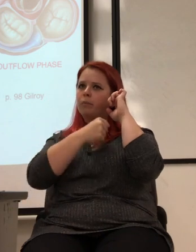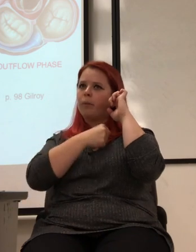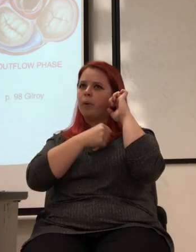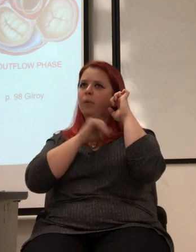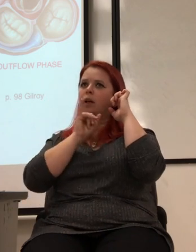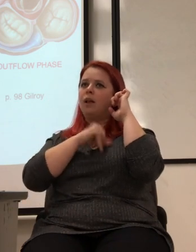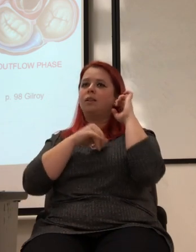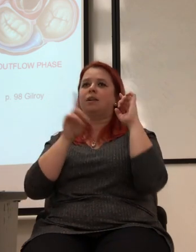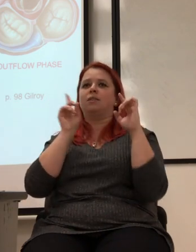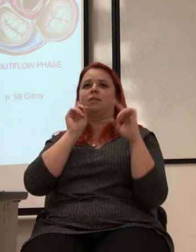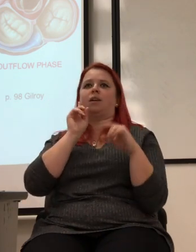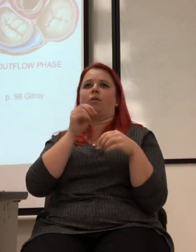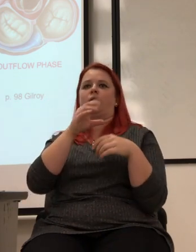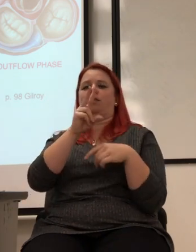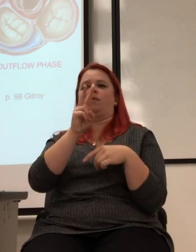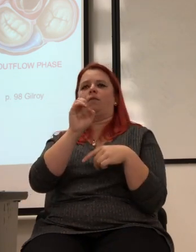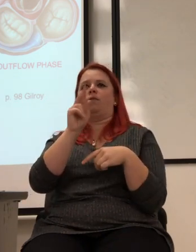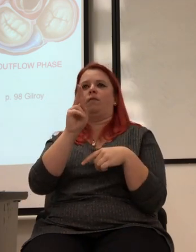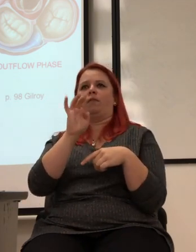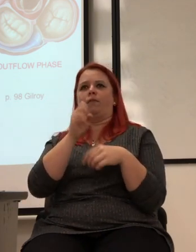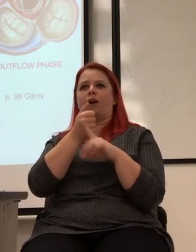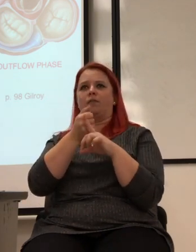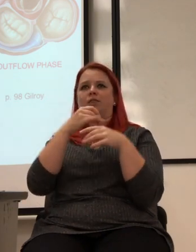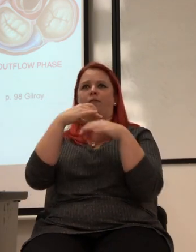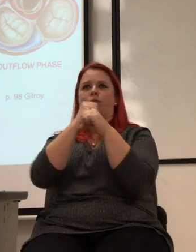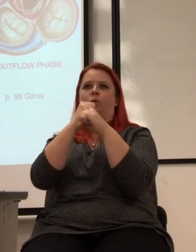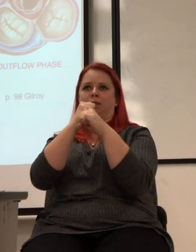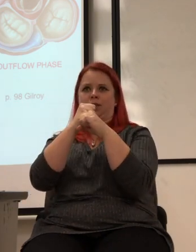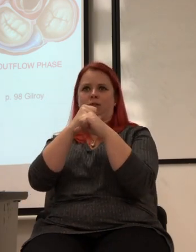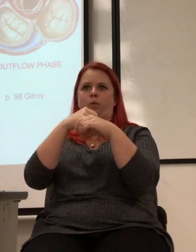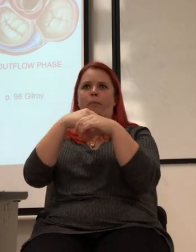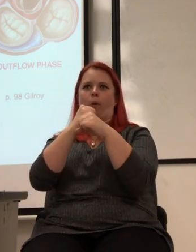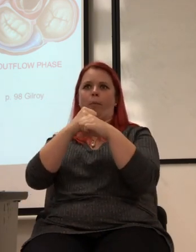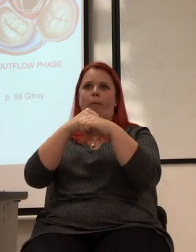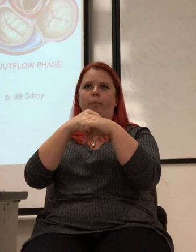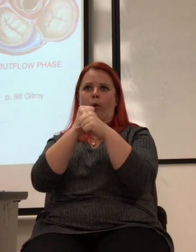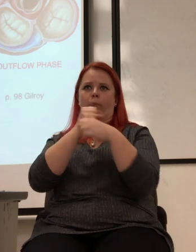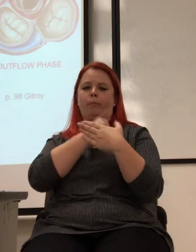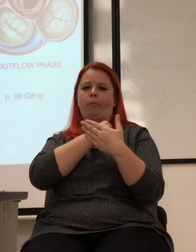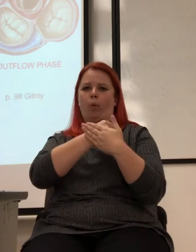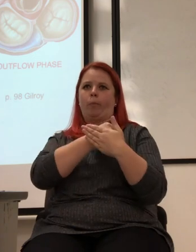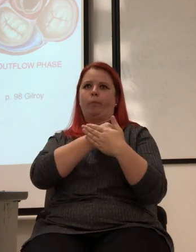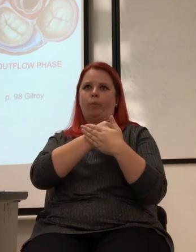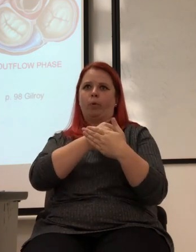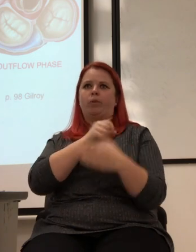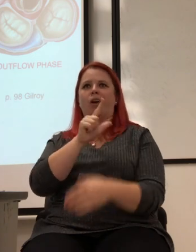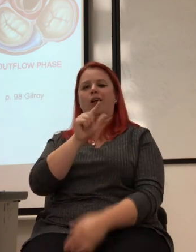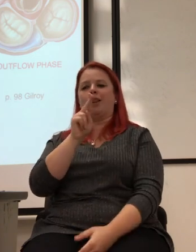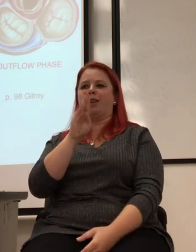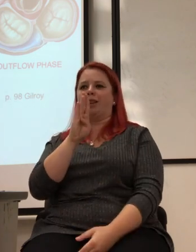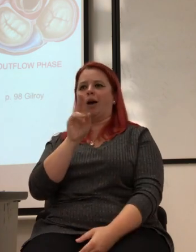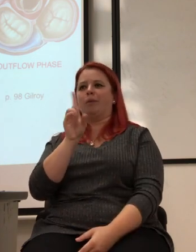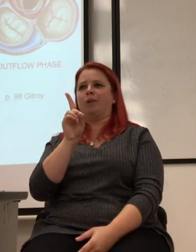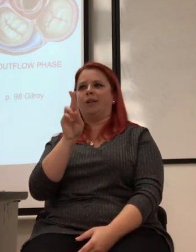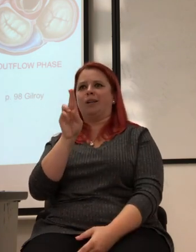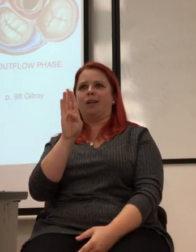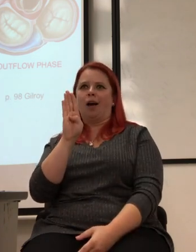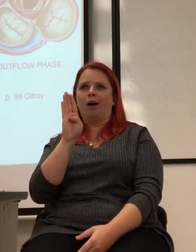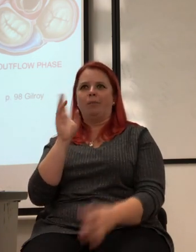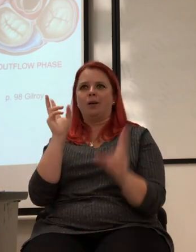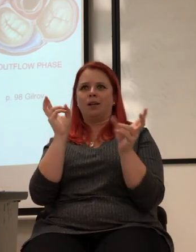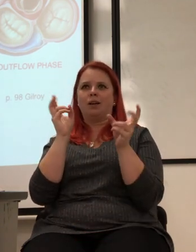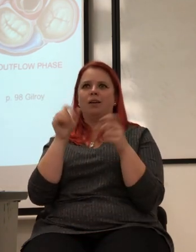valves closing. Not opening, they make noises when they close. We call that the lubbed up heart